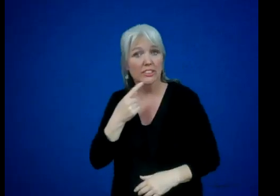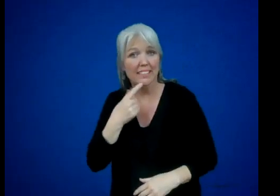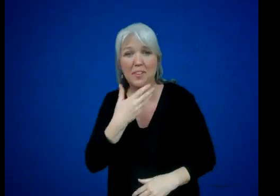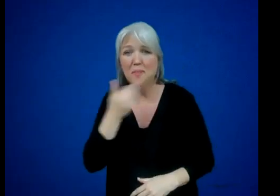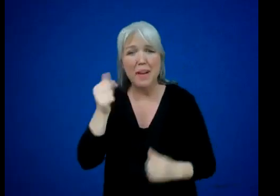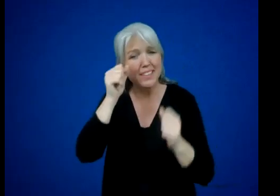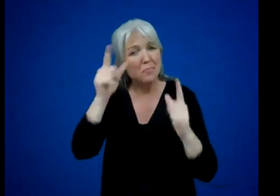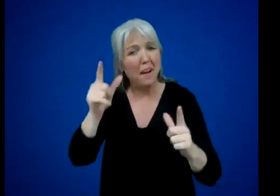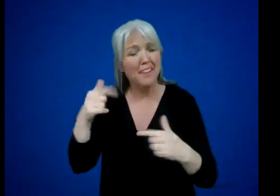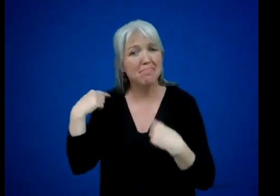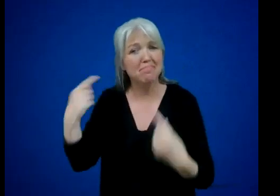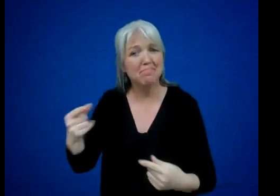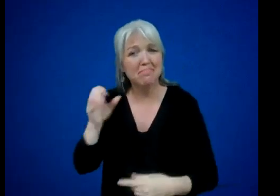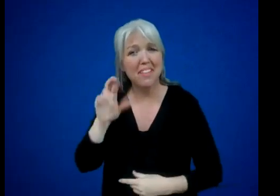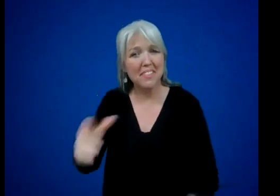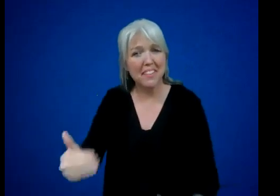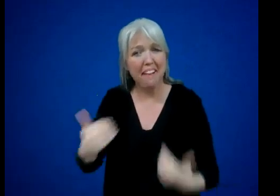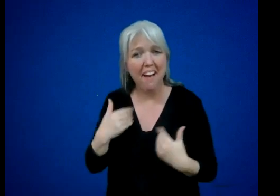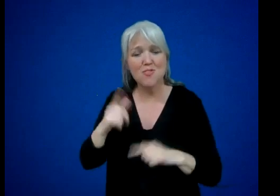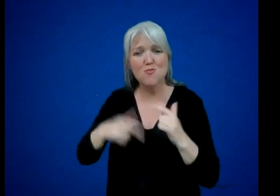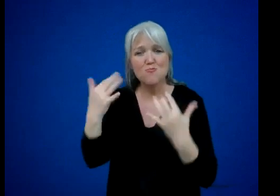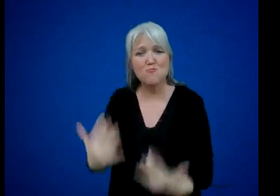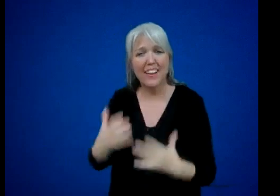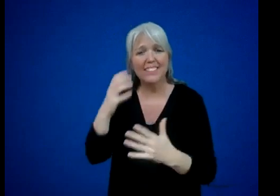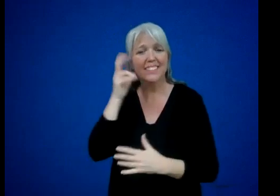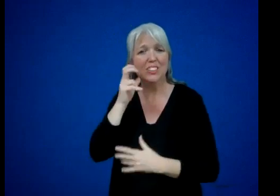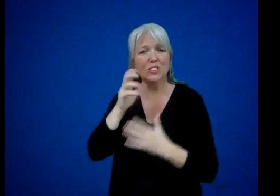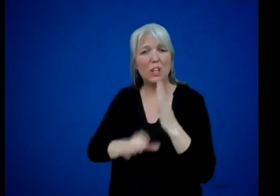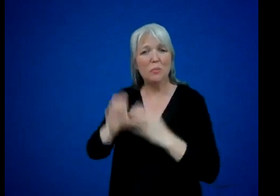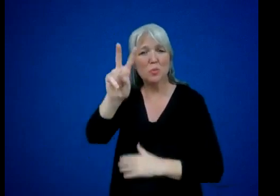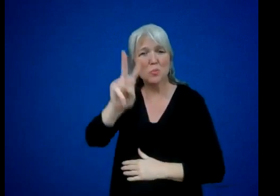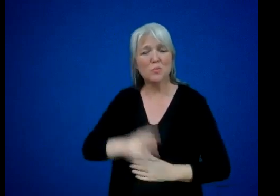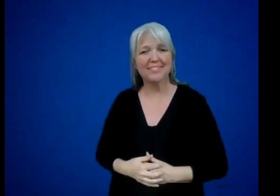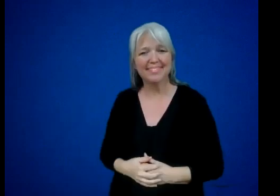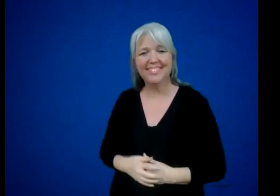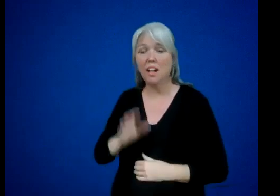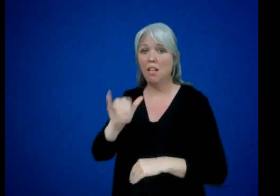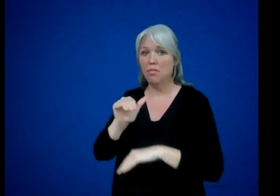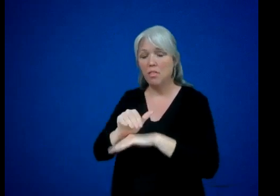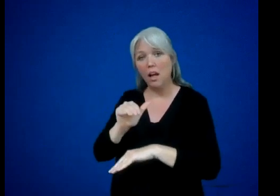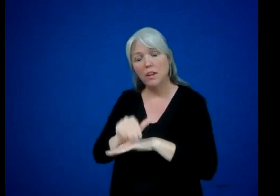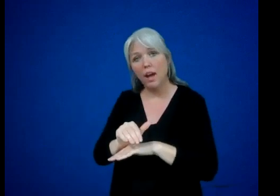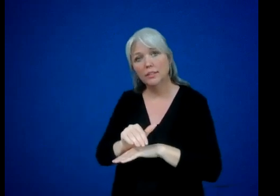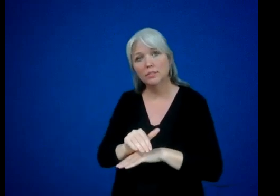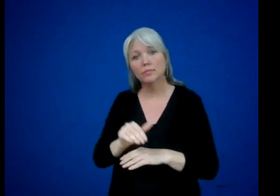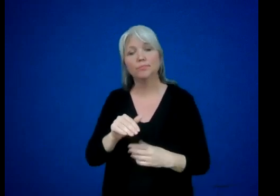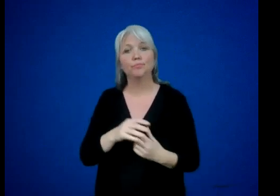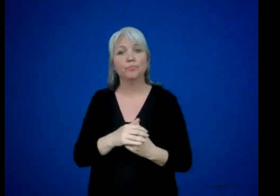surprise she had ever had, and she couldn't wait to hear Chapter 2. That night, I gave the preacher his litmus lozenge